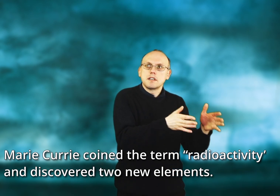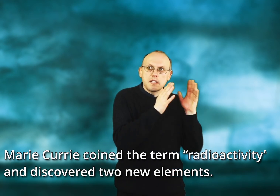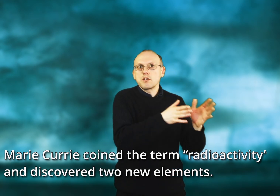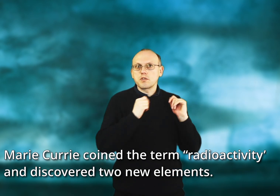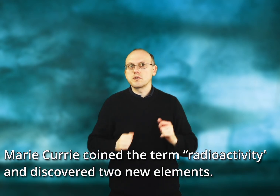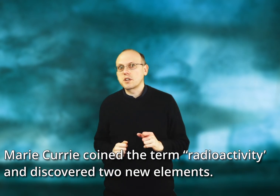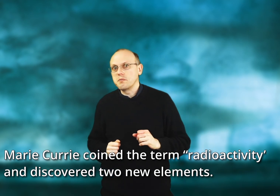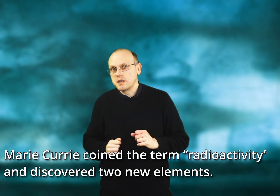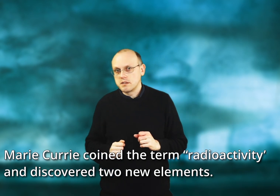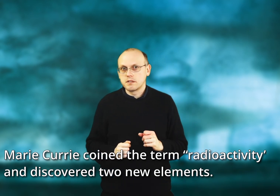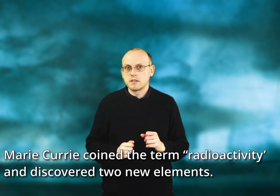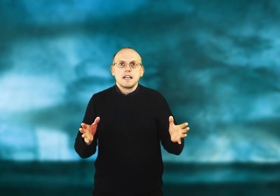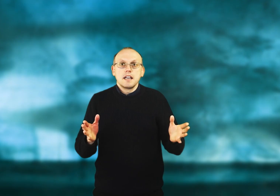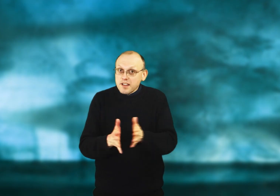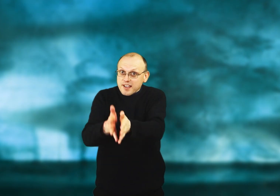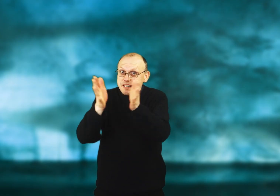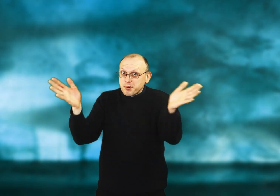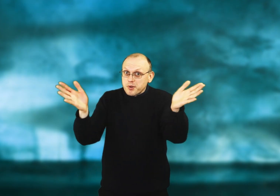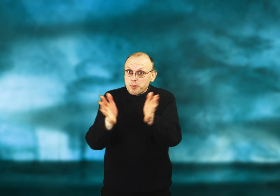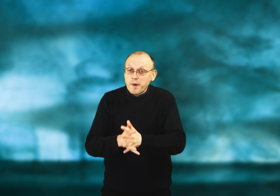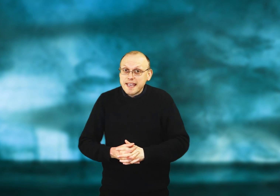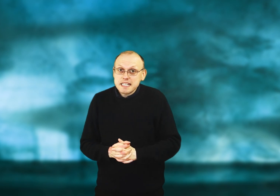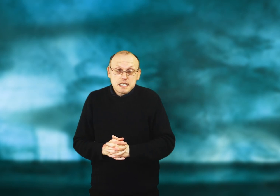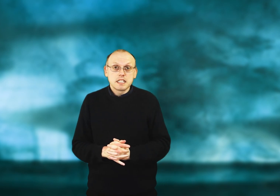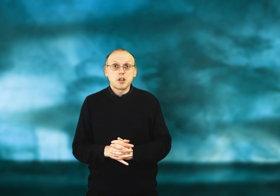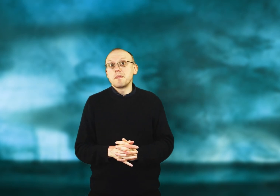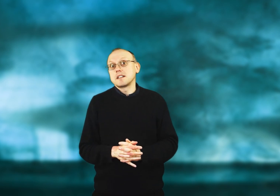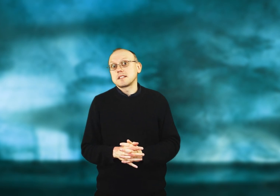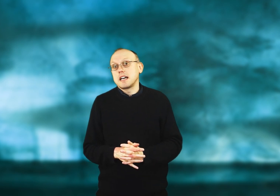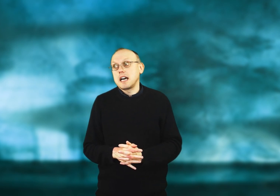you don't use a comma. Another example when commas are not